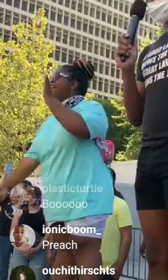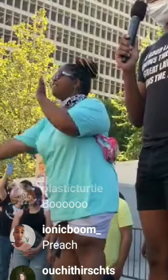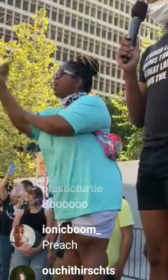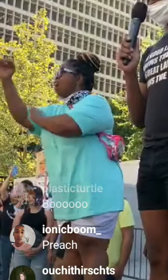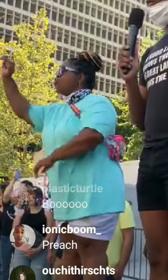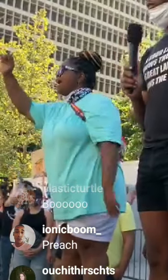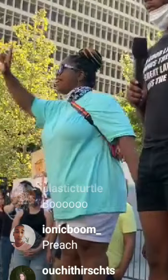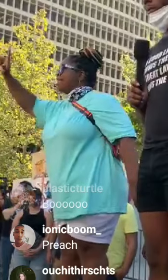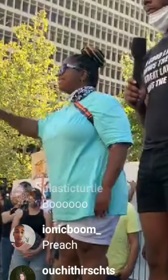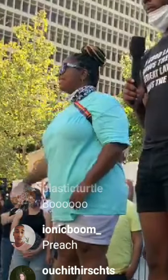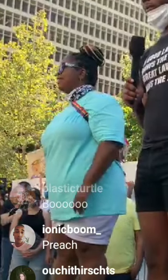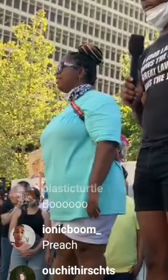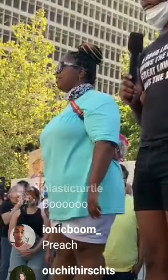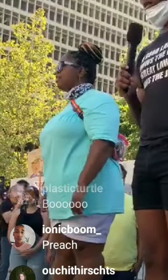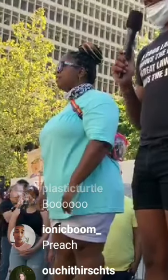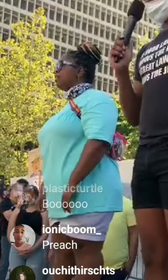Fuck Jackie Lacey.